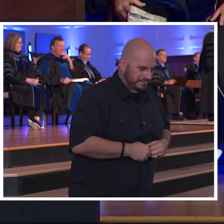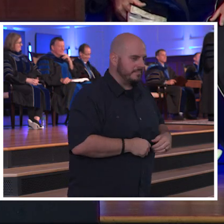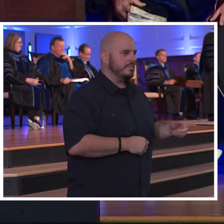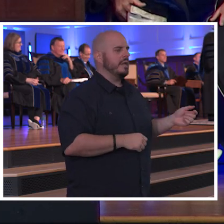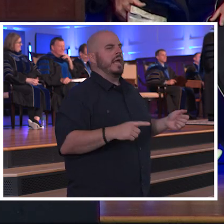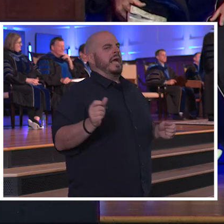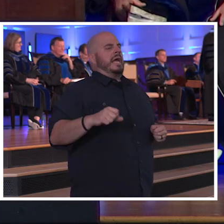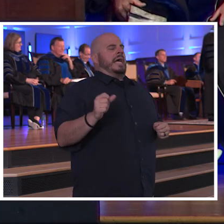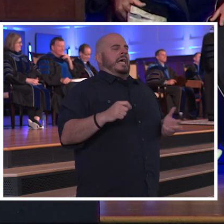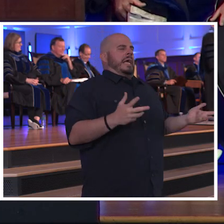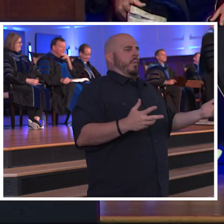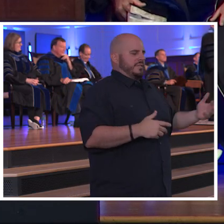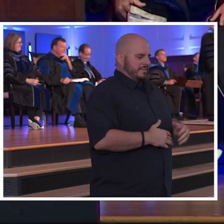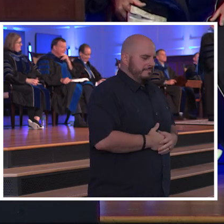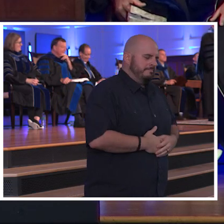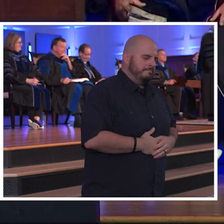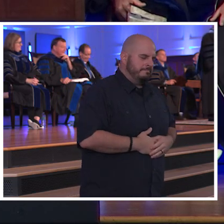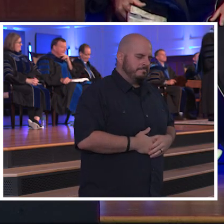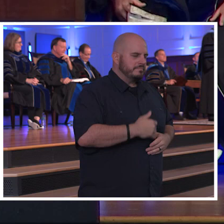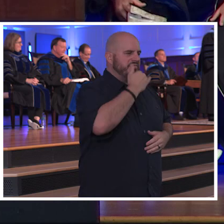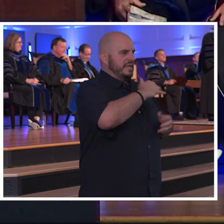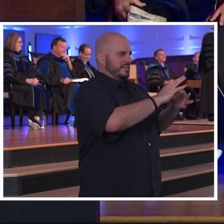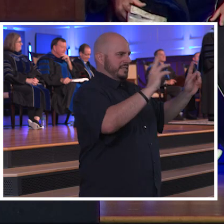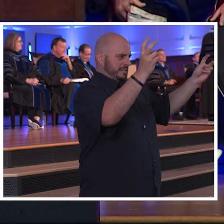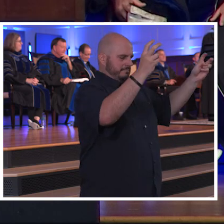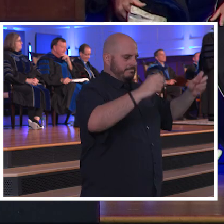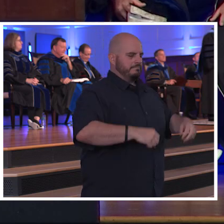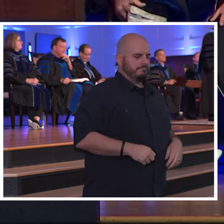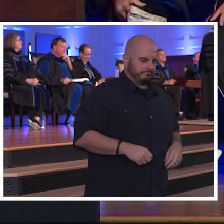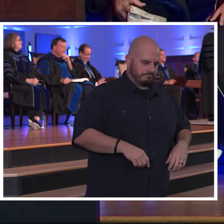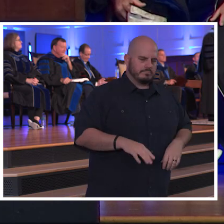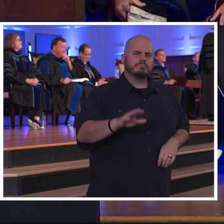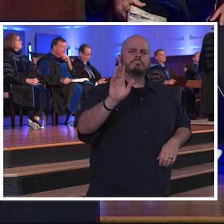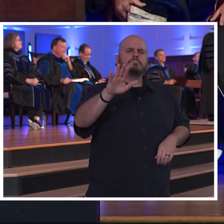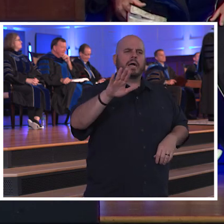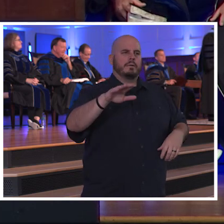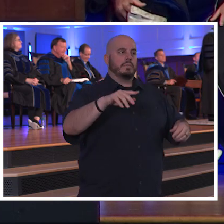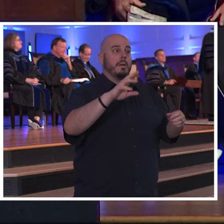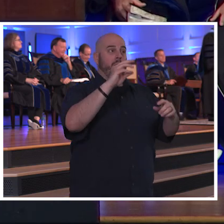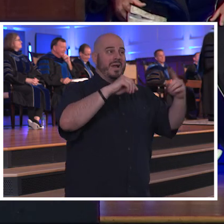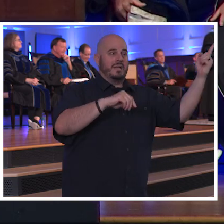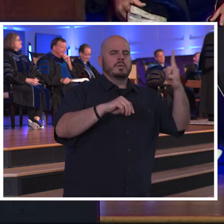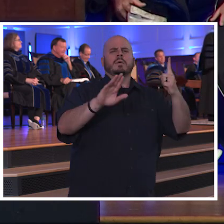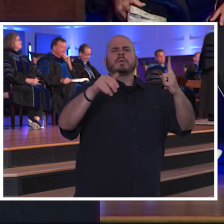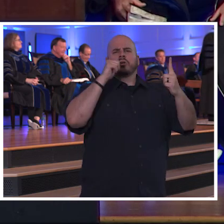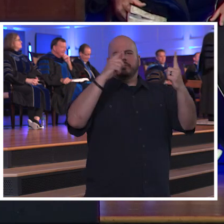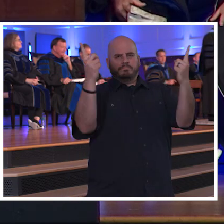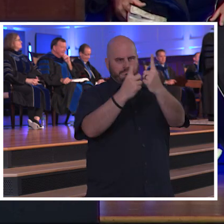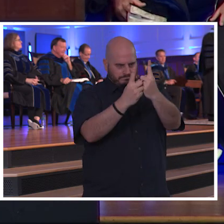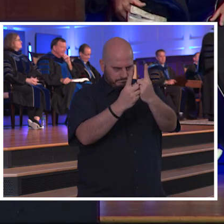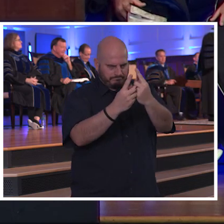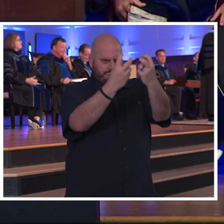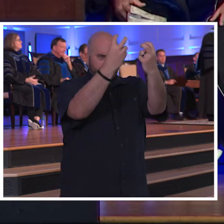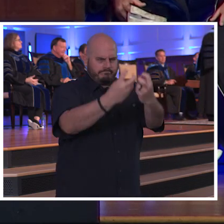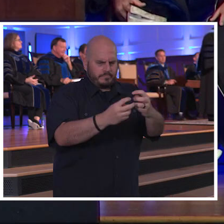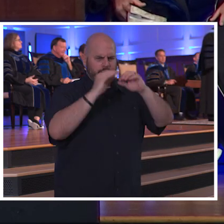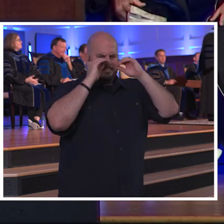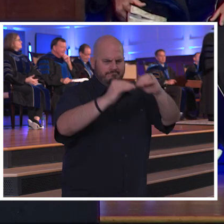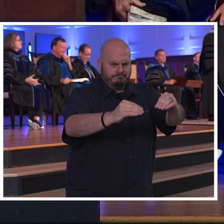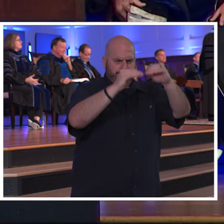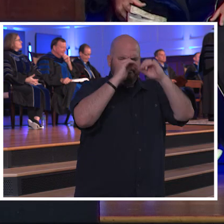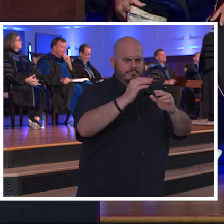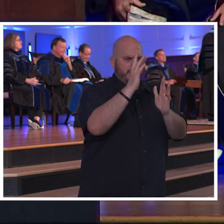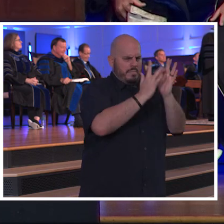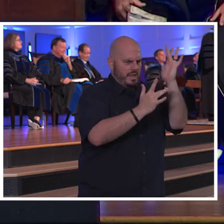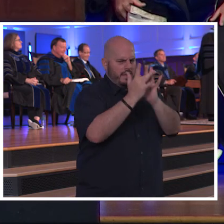Well, Yvette says, and I quote, I corralled them to tell them Bible stories and give them instructions about marriage. I was not